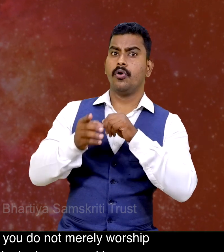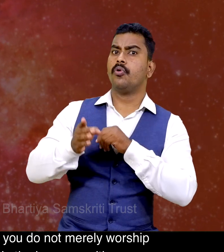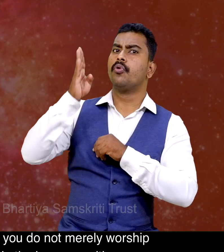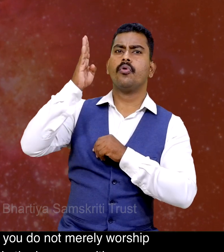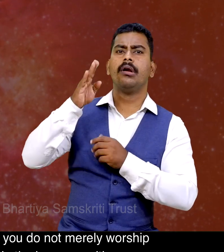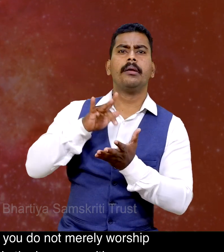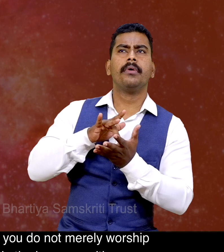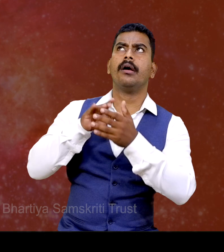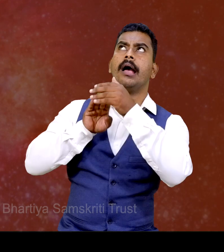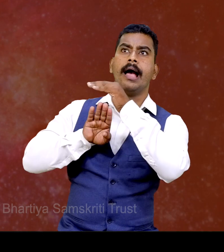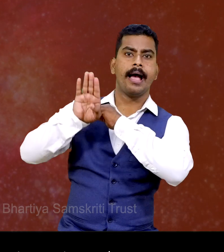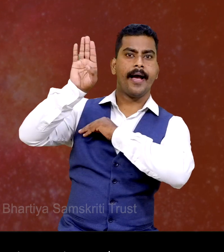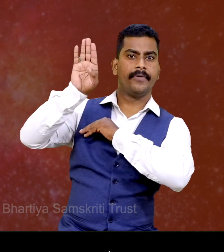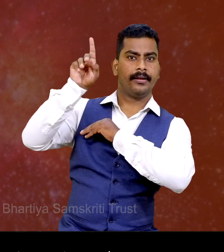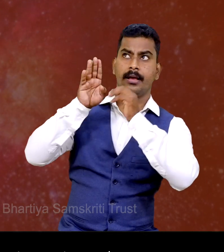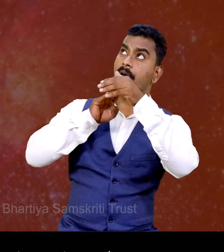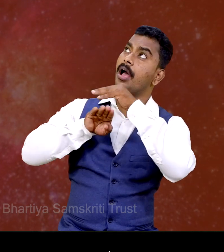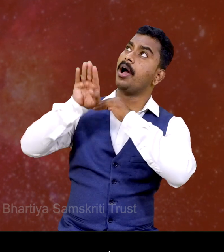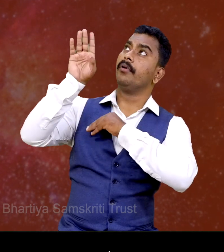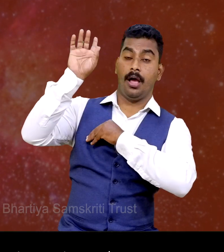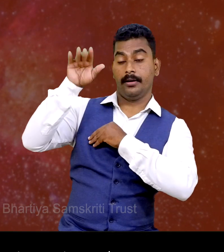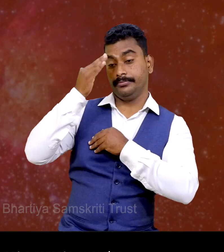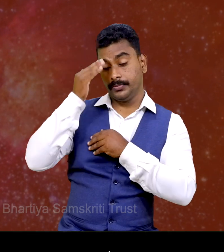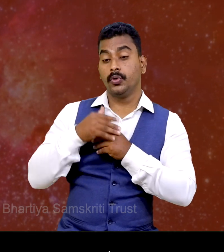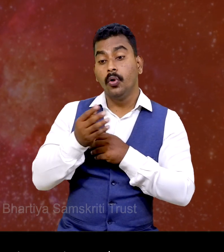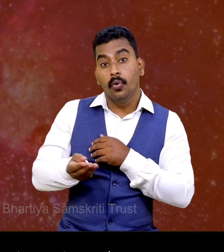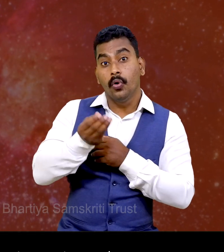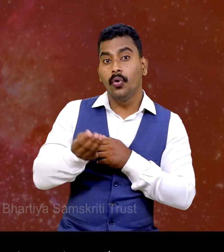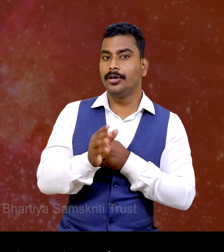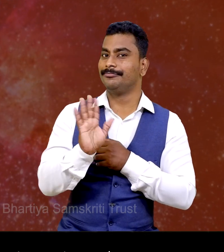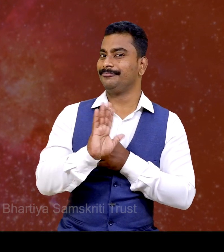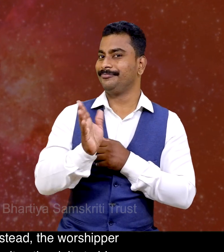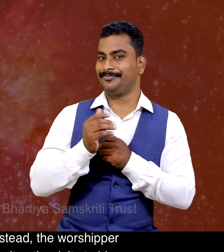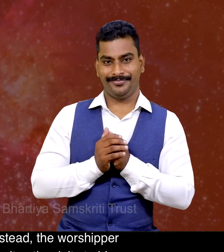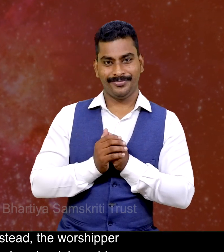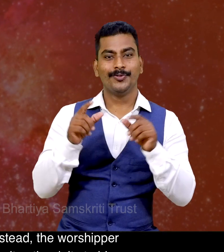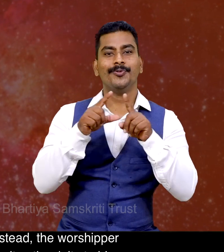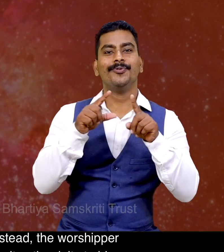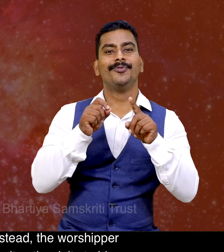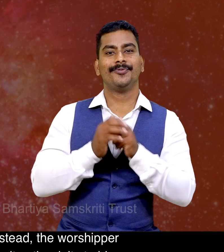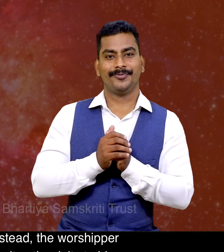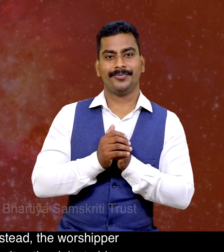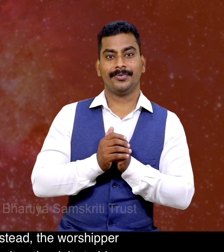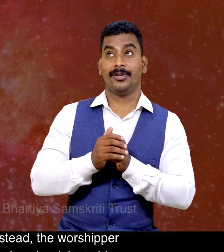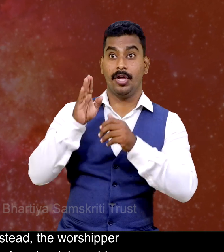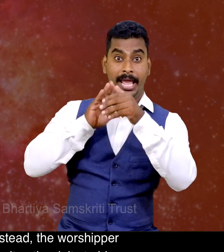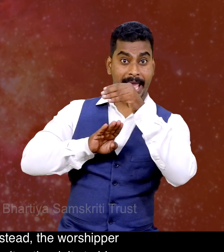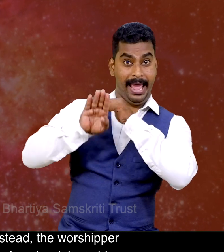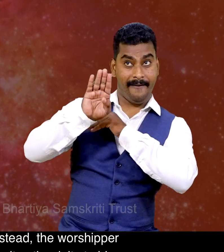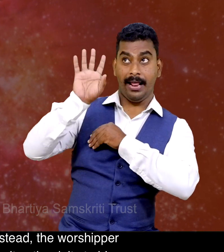with prayers. It is not a remote exercise. Instead, the worshipper invites